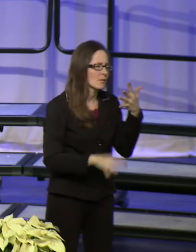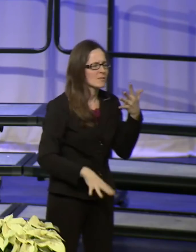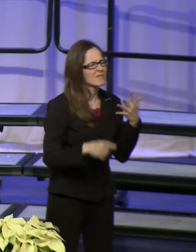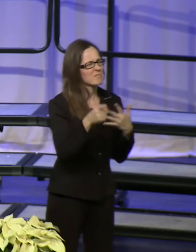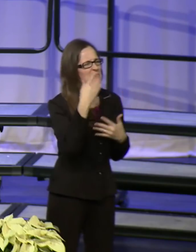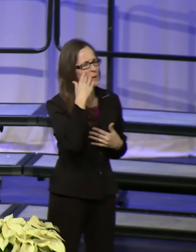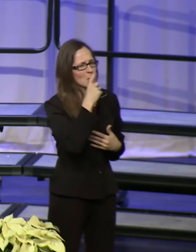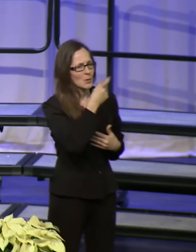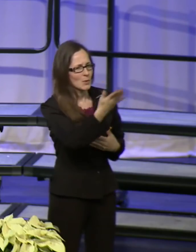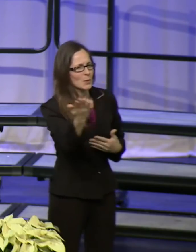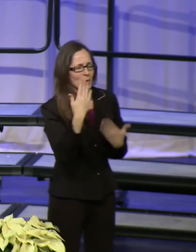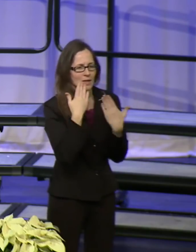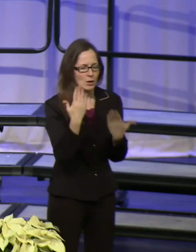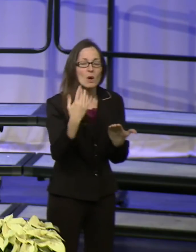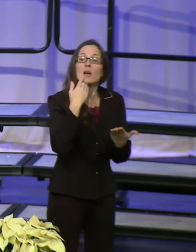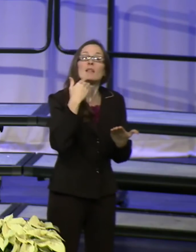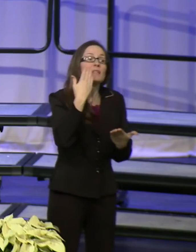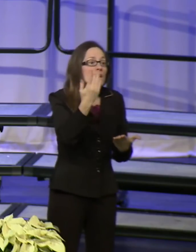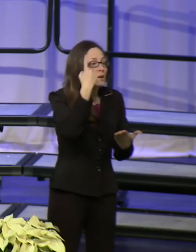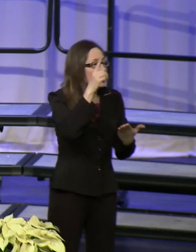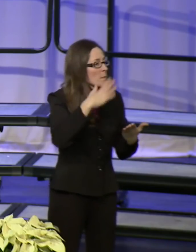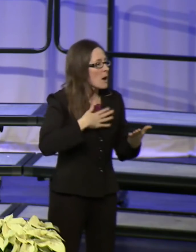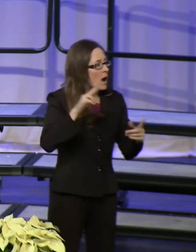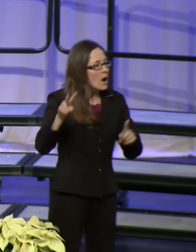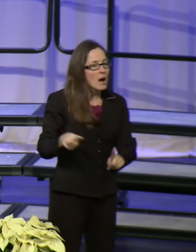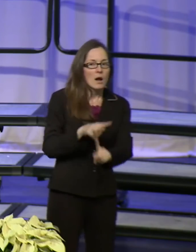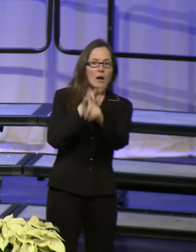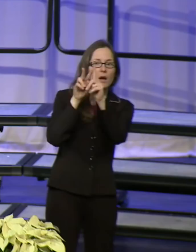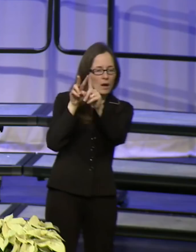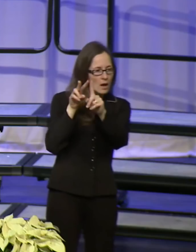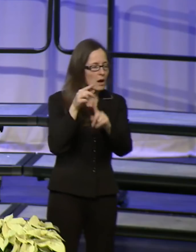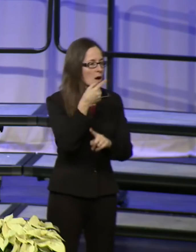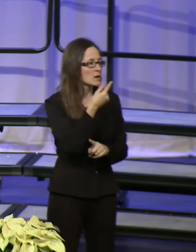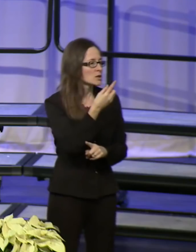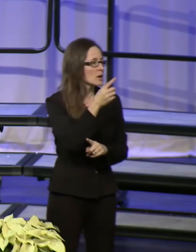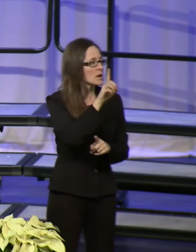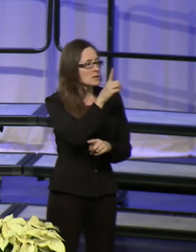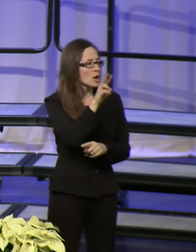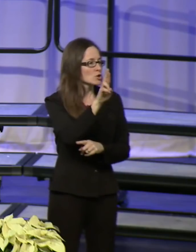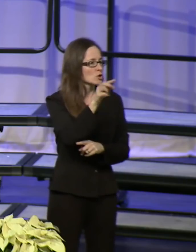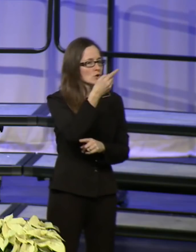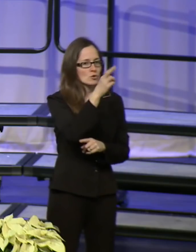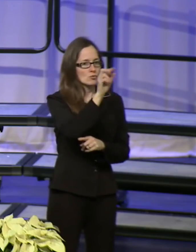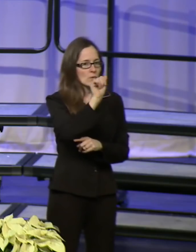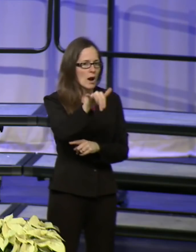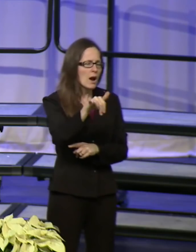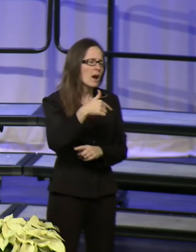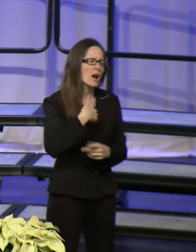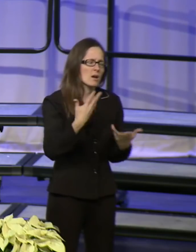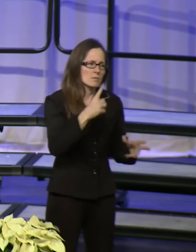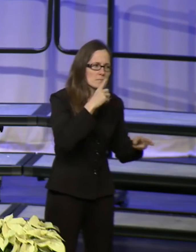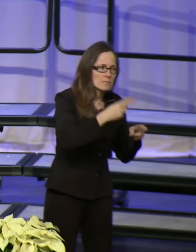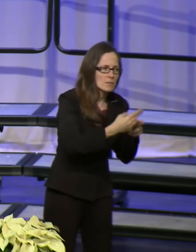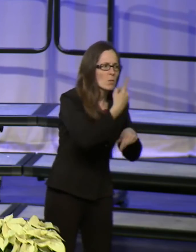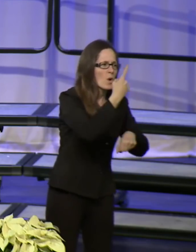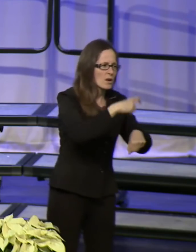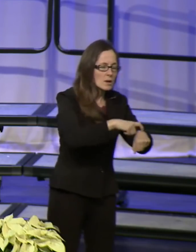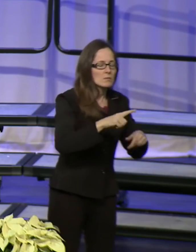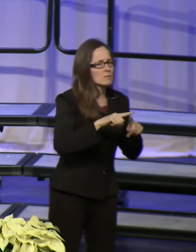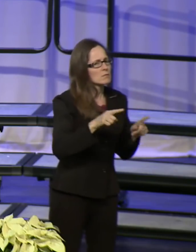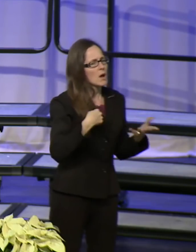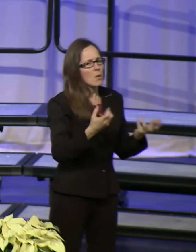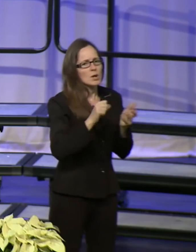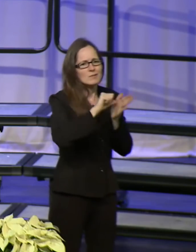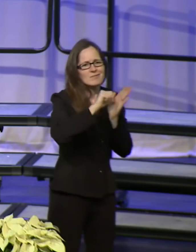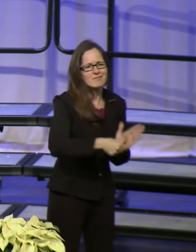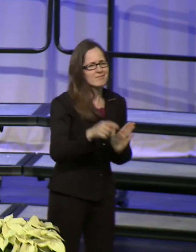my mentor and senior advisor, Dr. Vernon Gray. I mentioned him already tonight, but I just want you to know how special he is to me. With all he had going